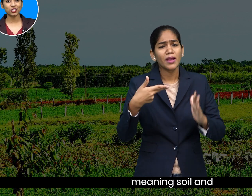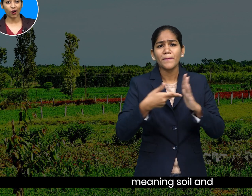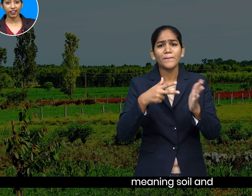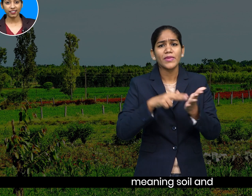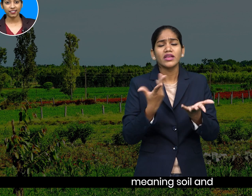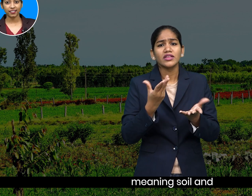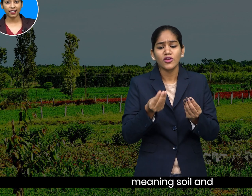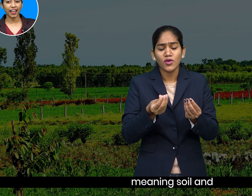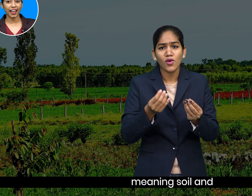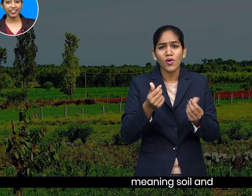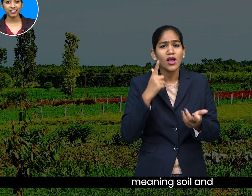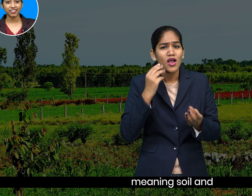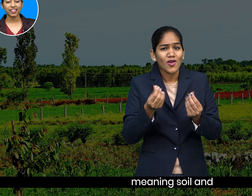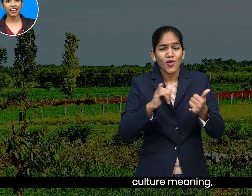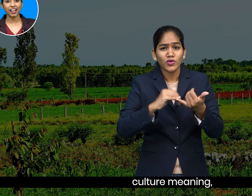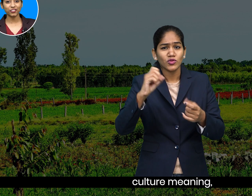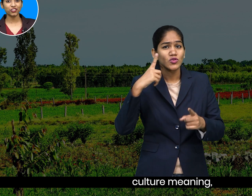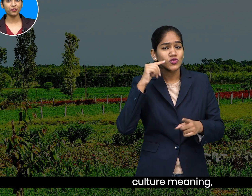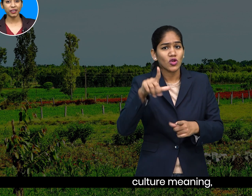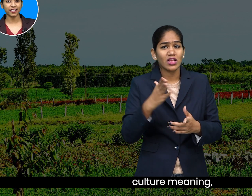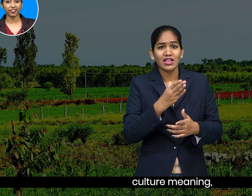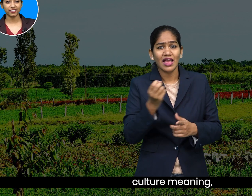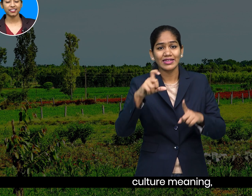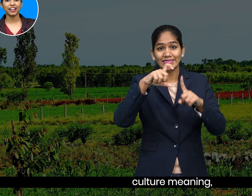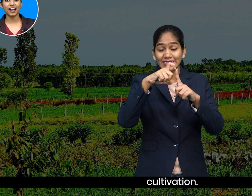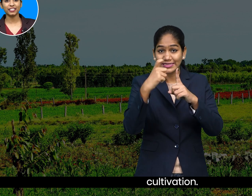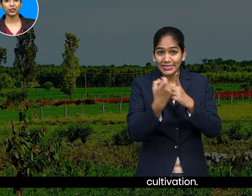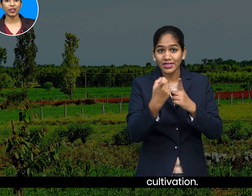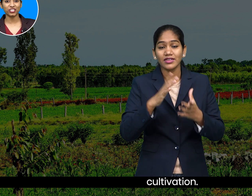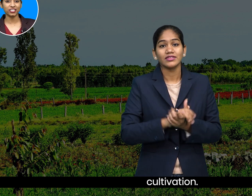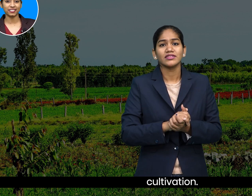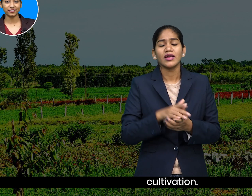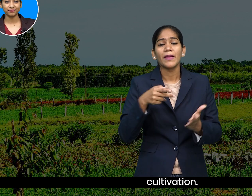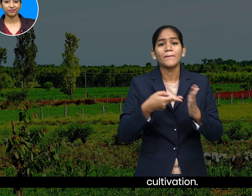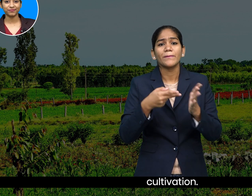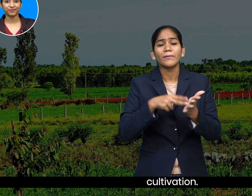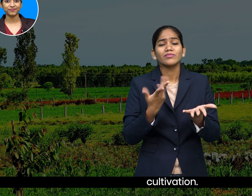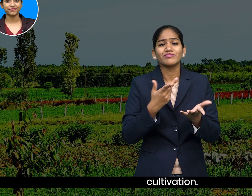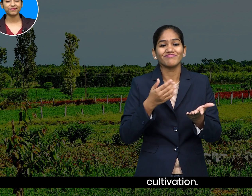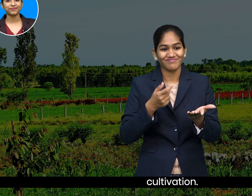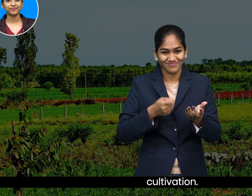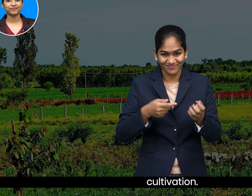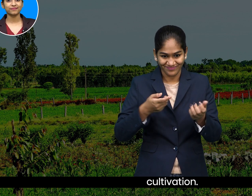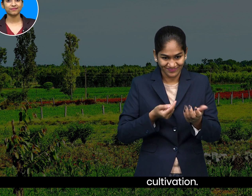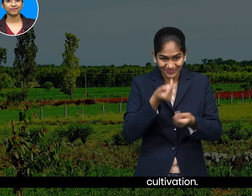meaning soil, and culture, meaning cultivation.